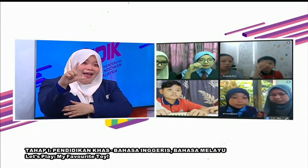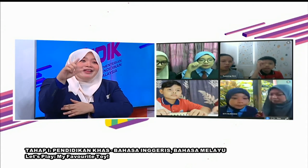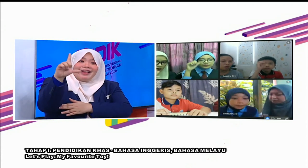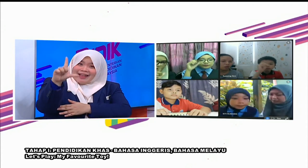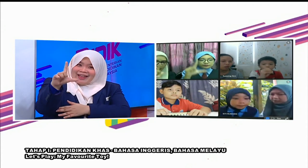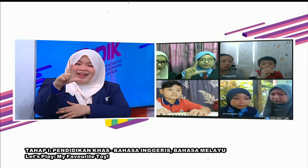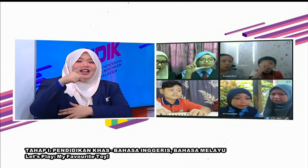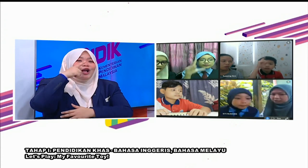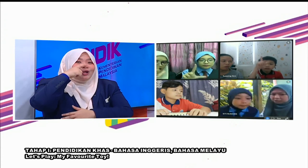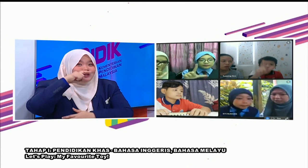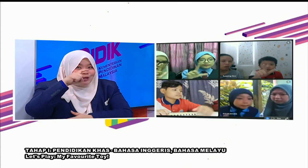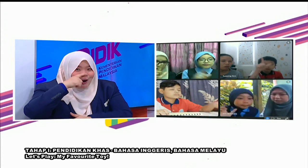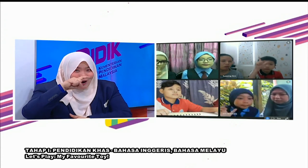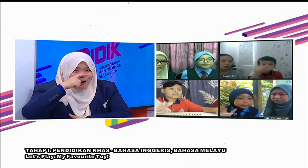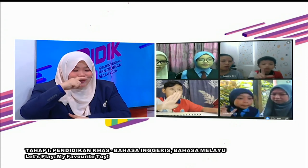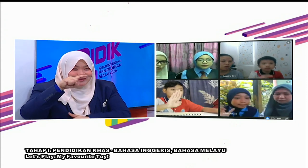L-D-O-L-L.